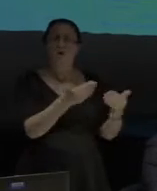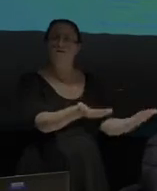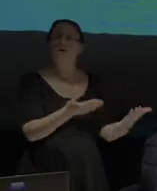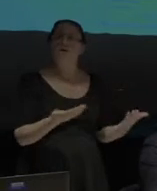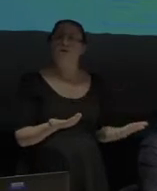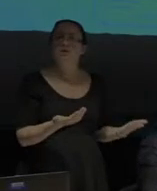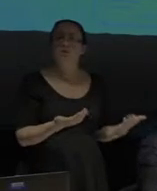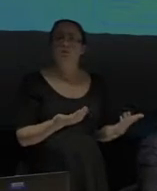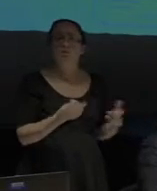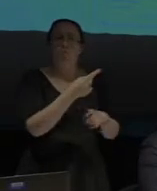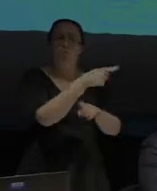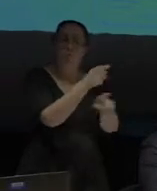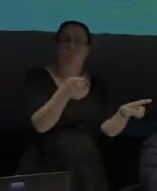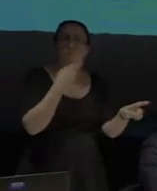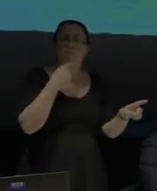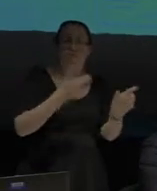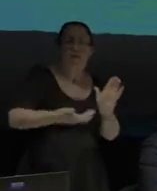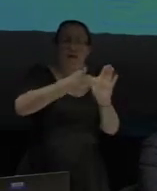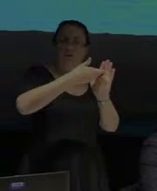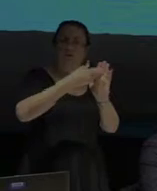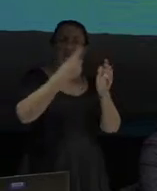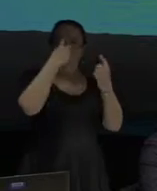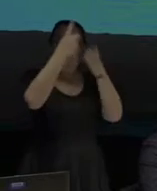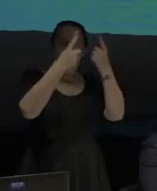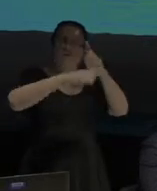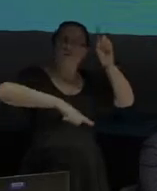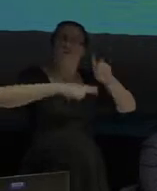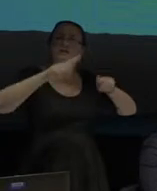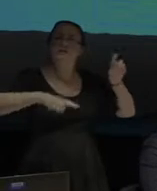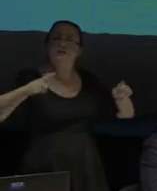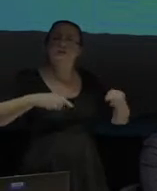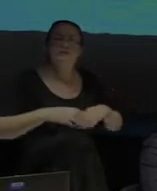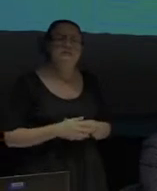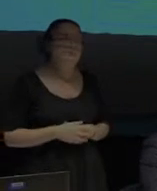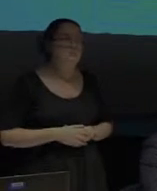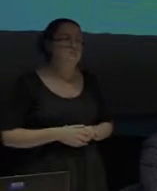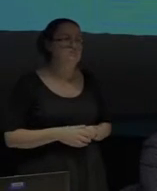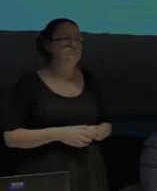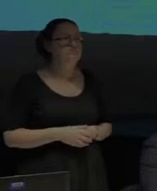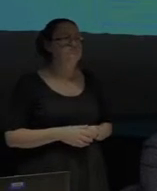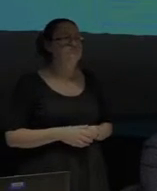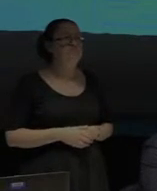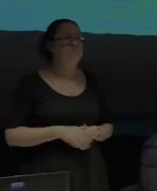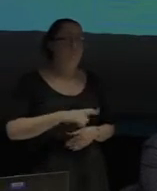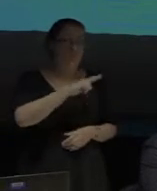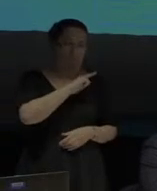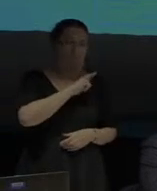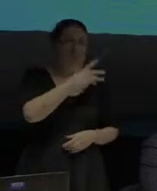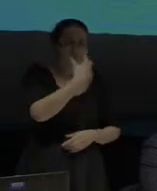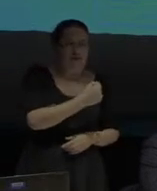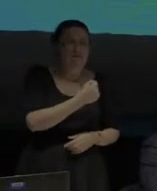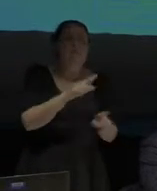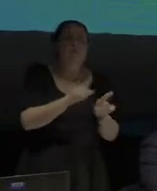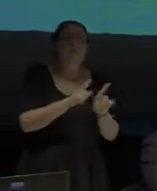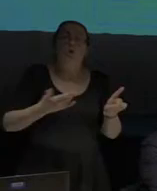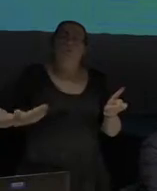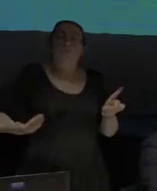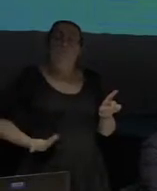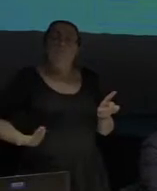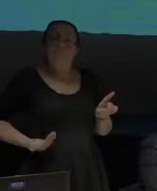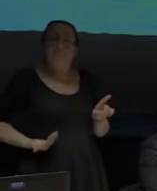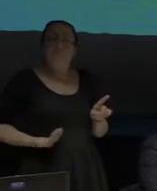really add a lot to diversity of thought. So it's not just a social purpose, it's also a business benefit to bring all of those things together. Great. It's